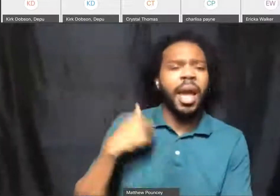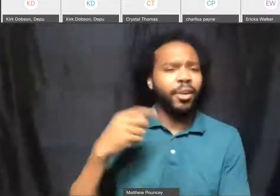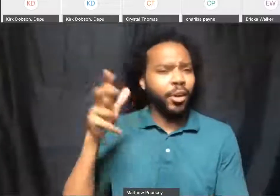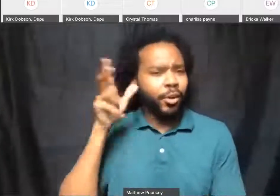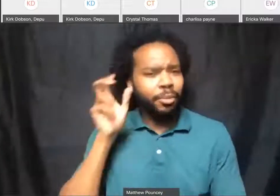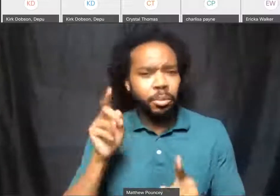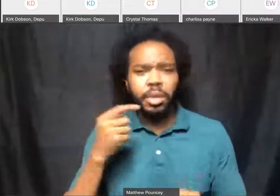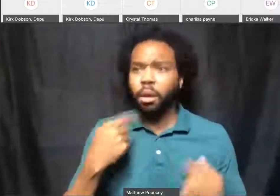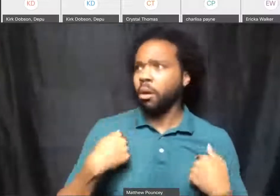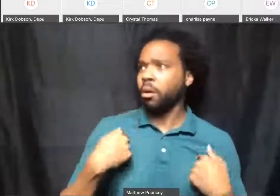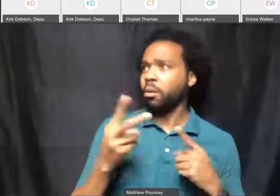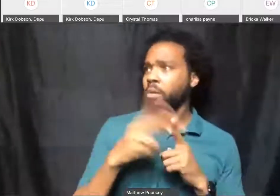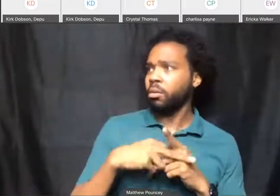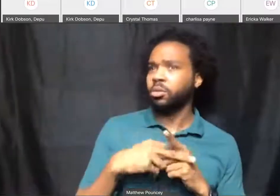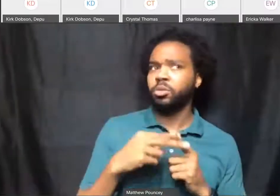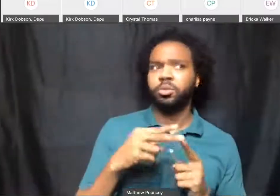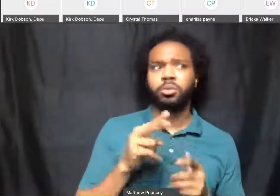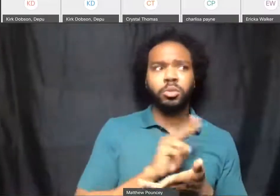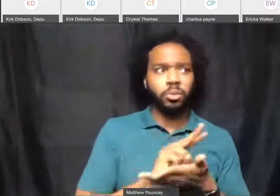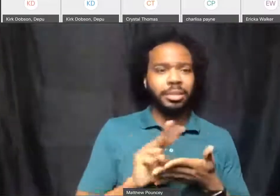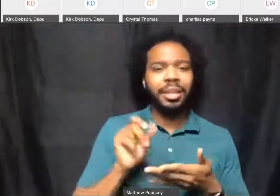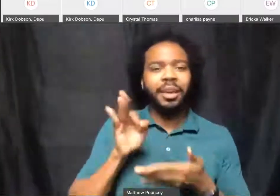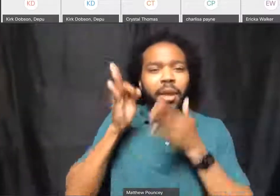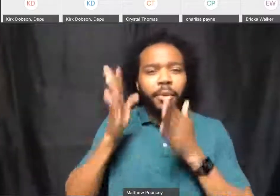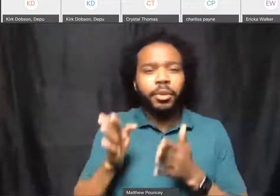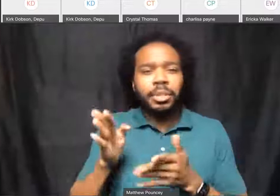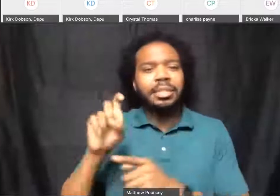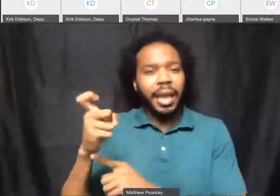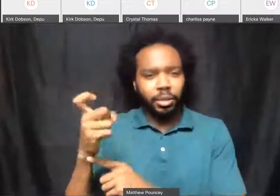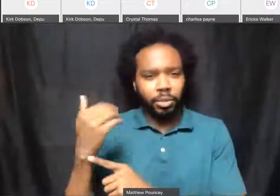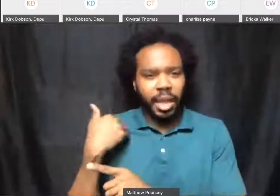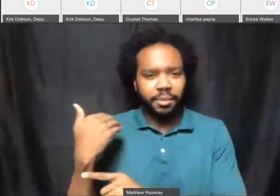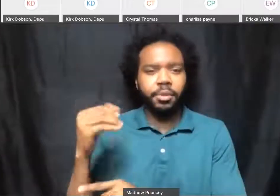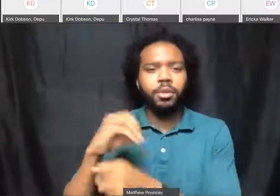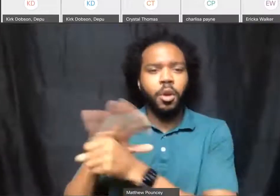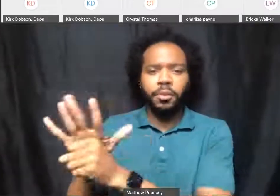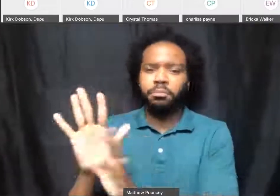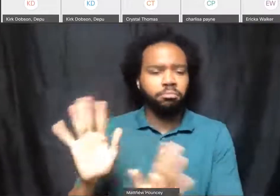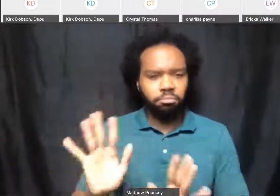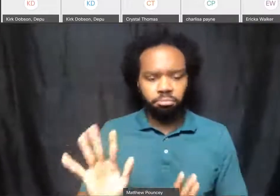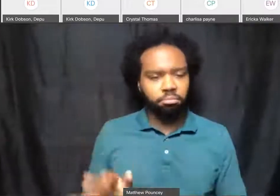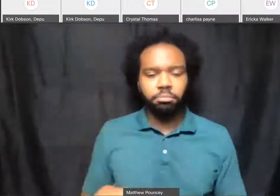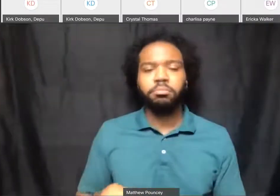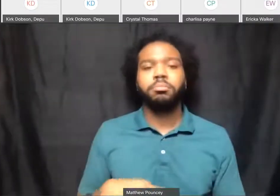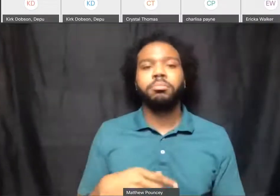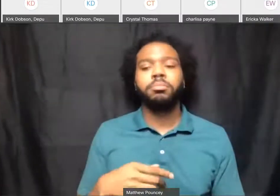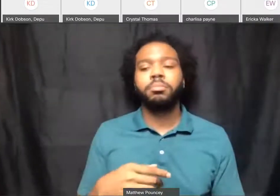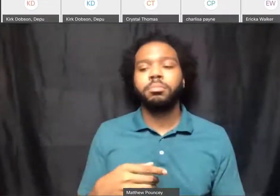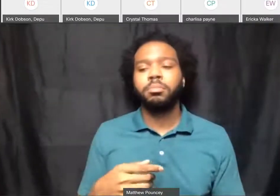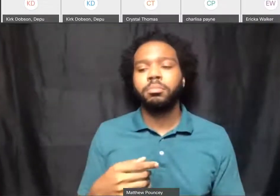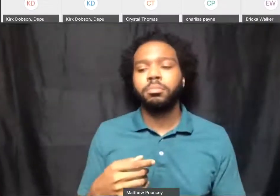a person has been diagnosed with COVID-19. And the period of time that a person may be contagious